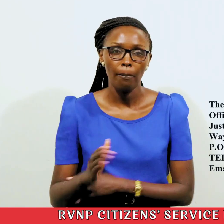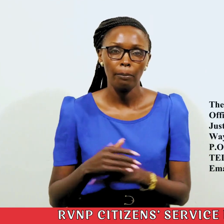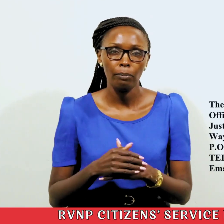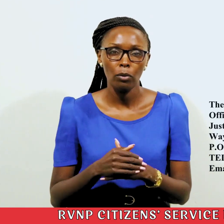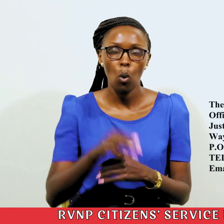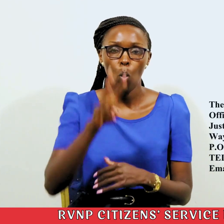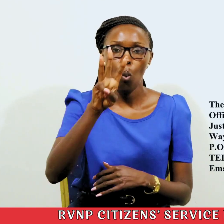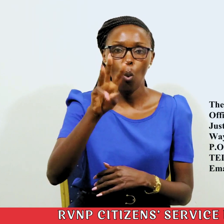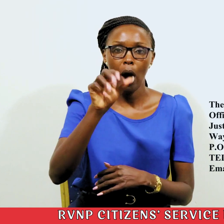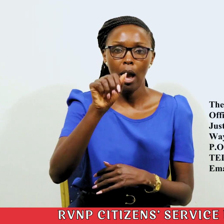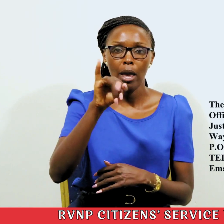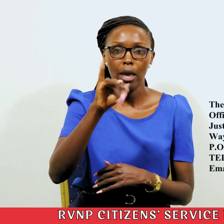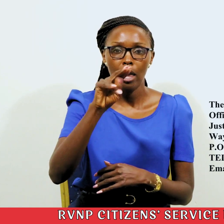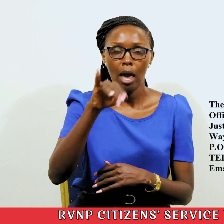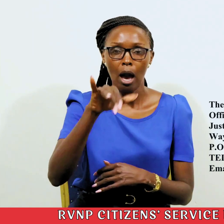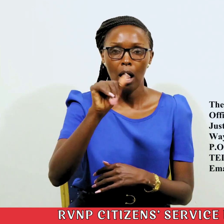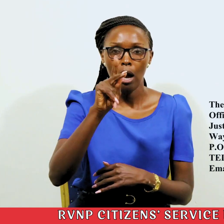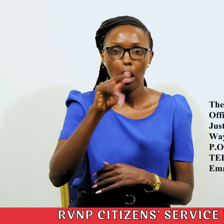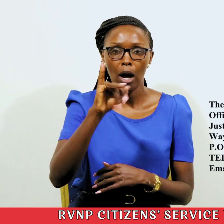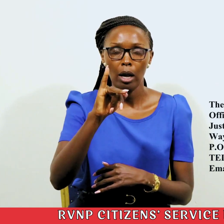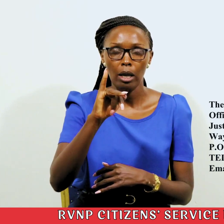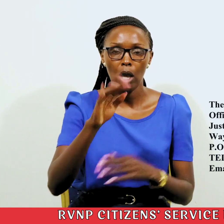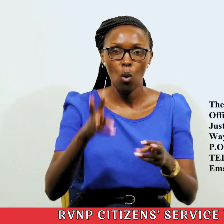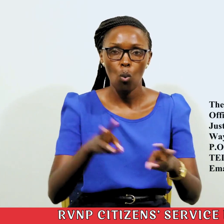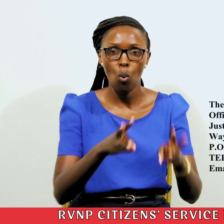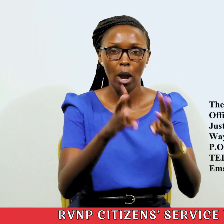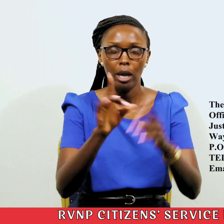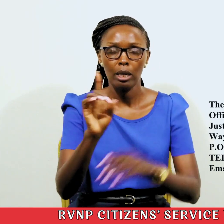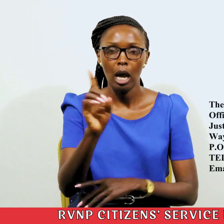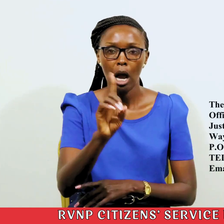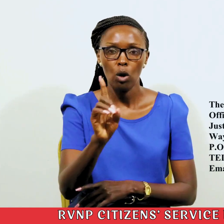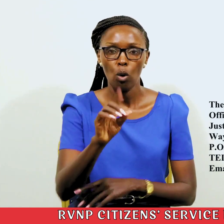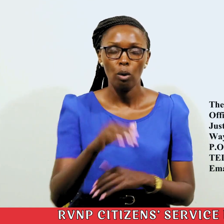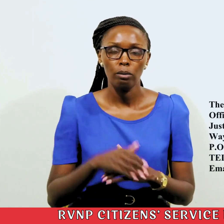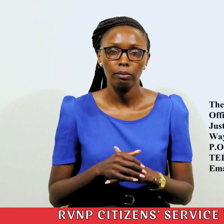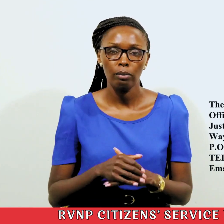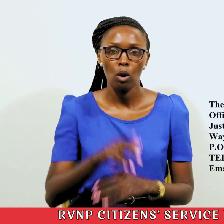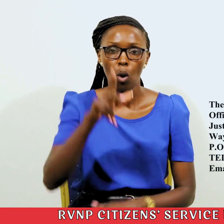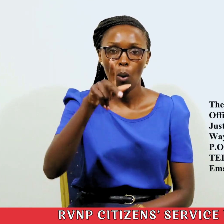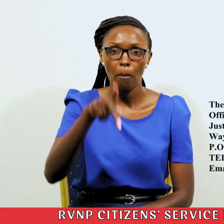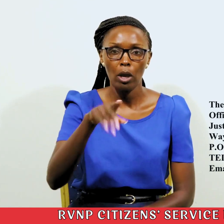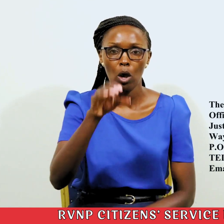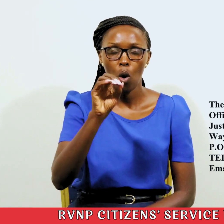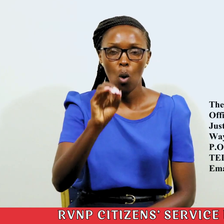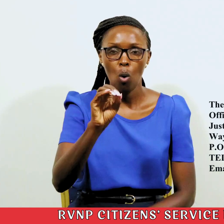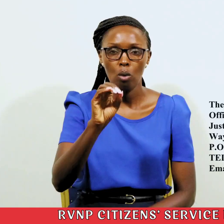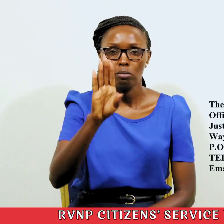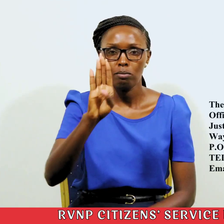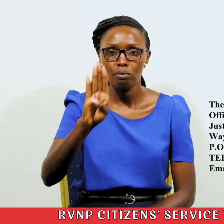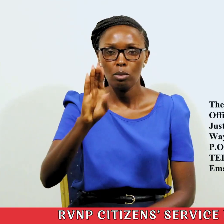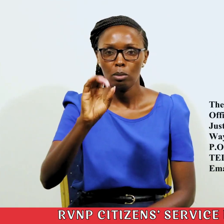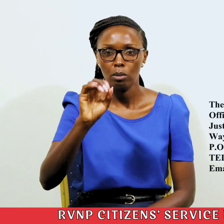Waiyaki Way, Nairobi. P.O. Box 2